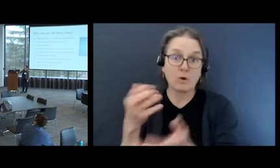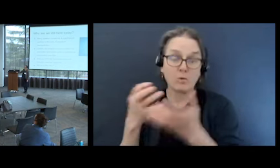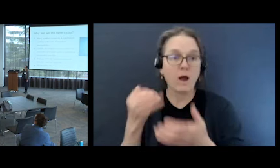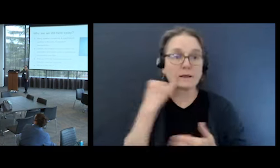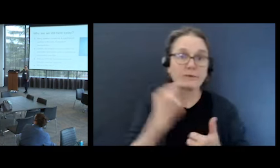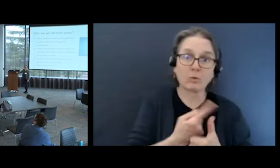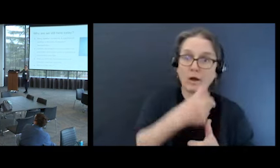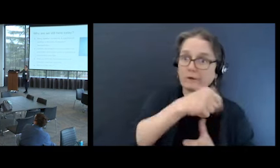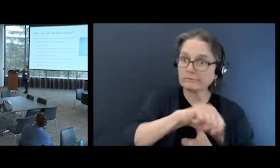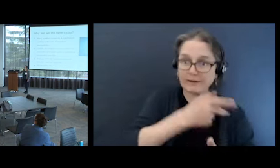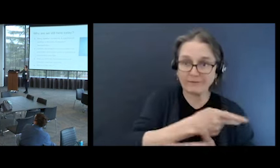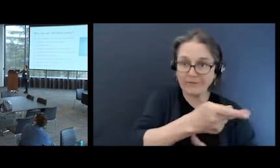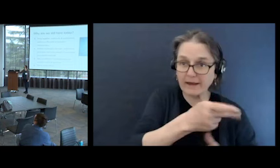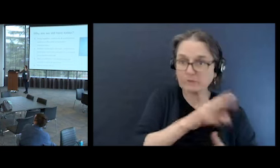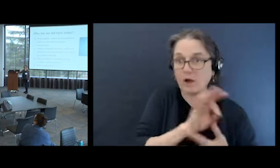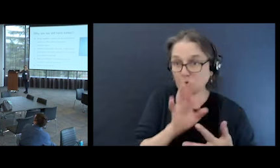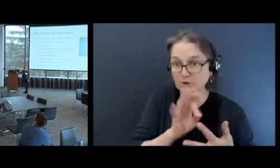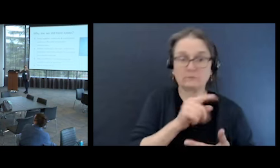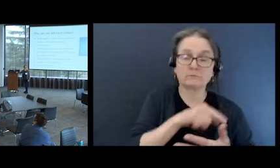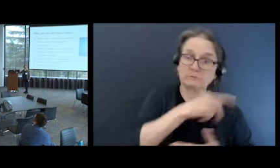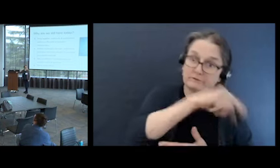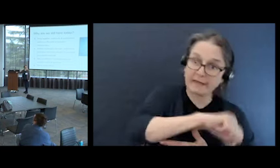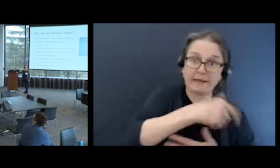Plan B. So thanks for having me. Plan B.